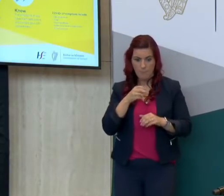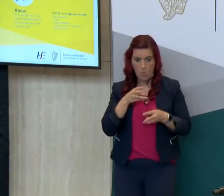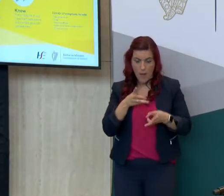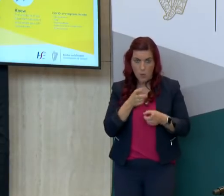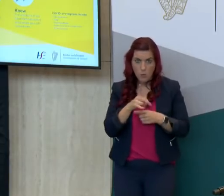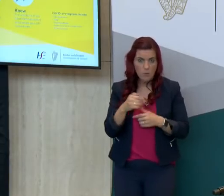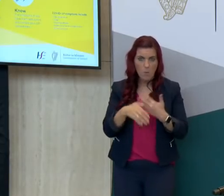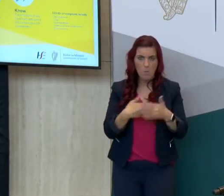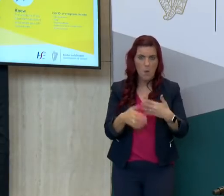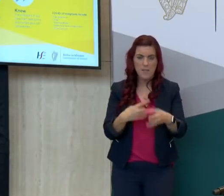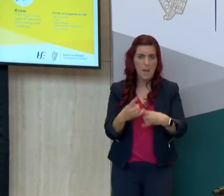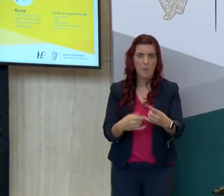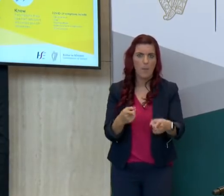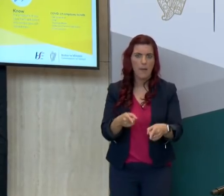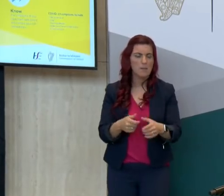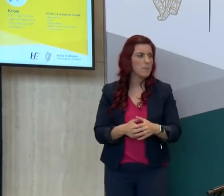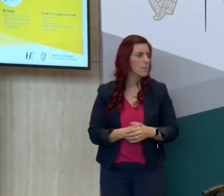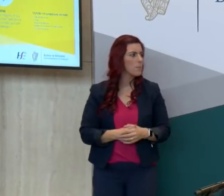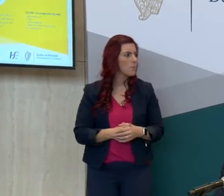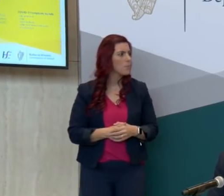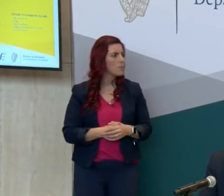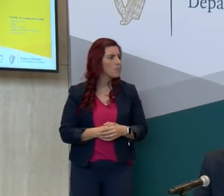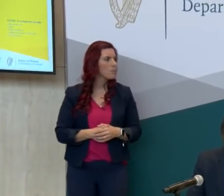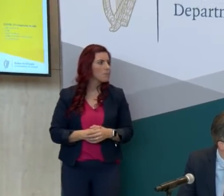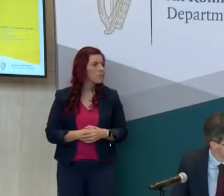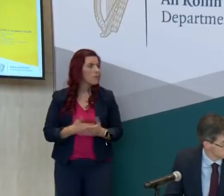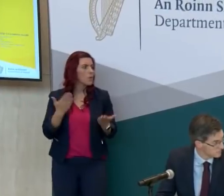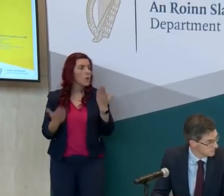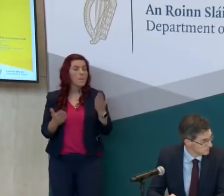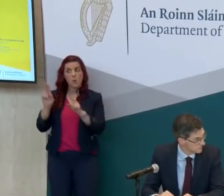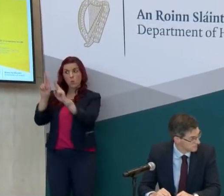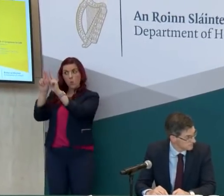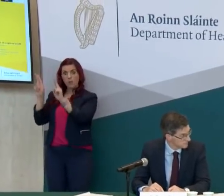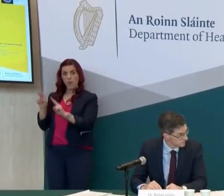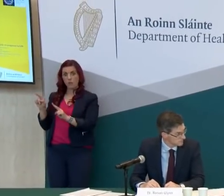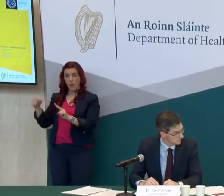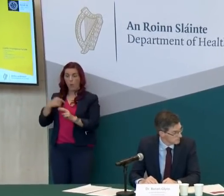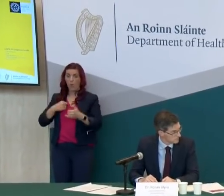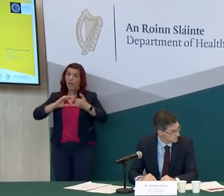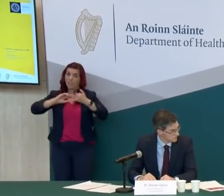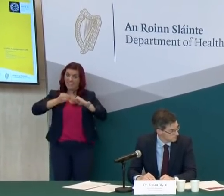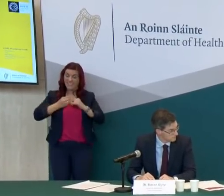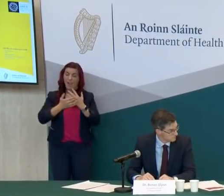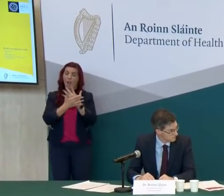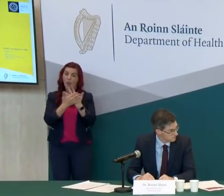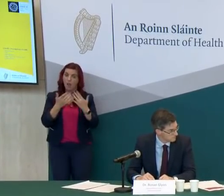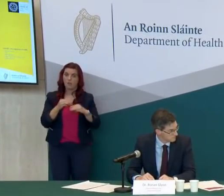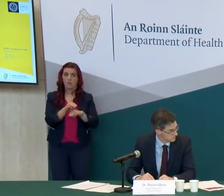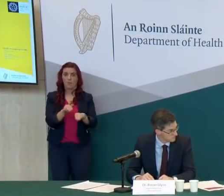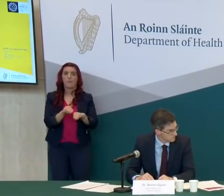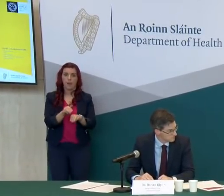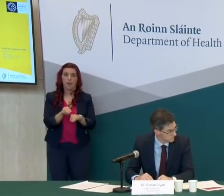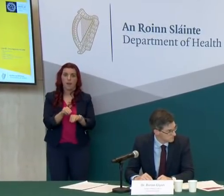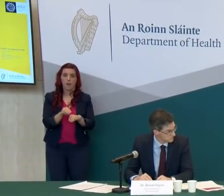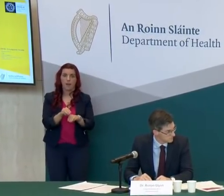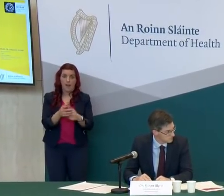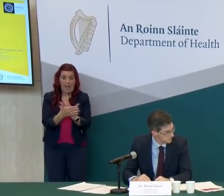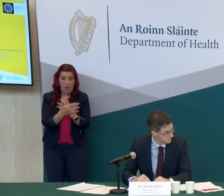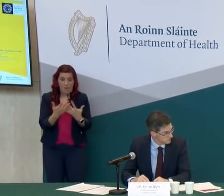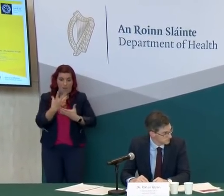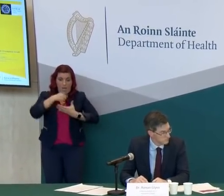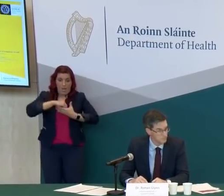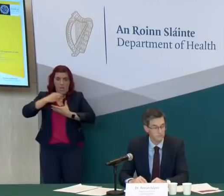Or? I think what you can read into that is by international standards, we're testing a lot of people, and the prevalence of the